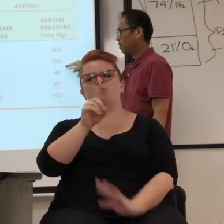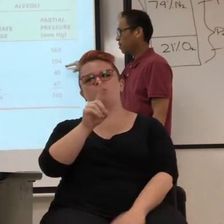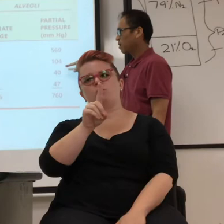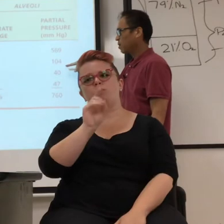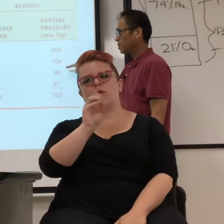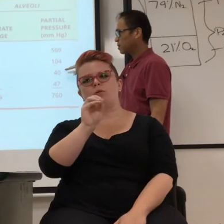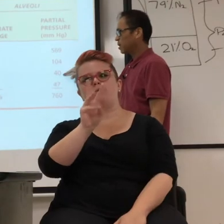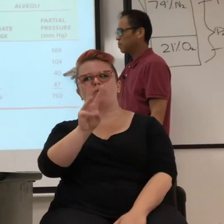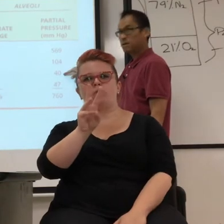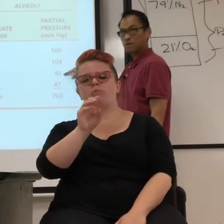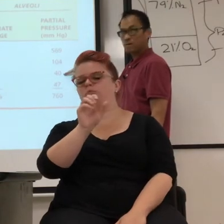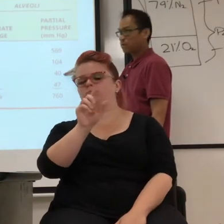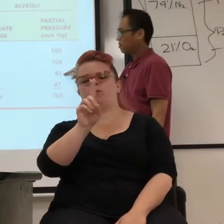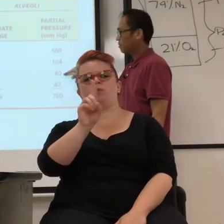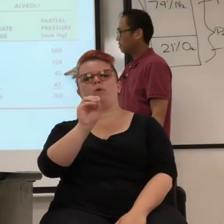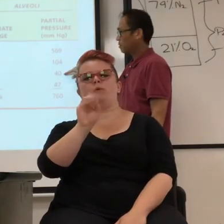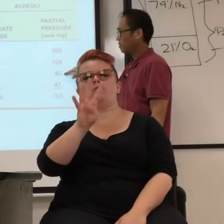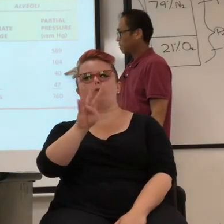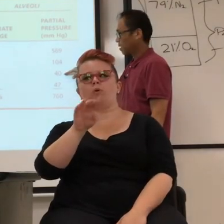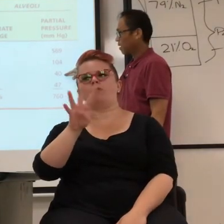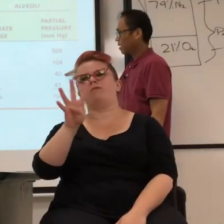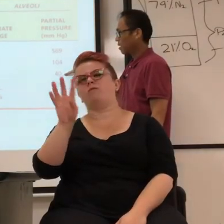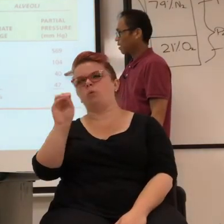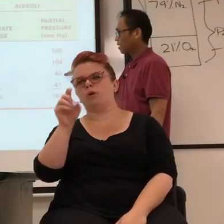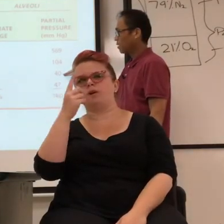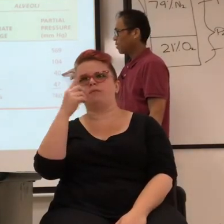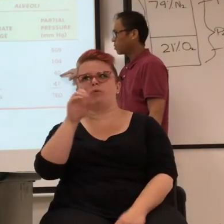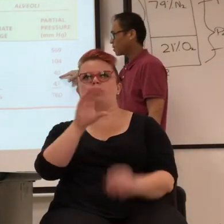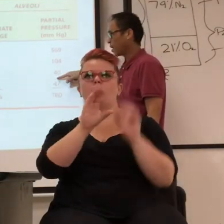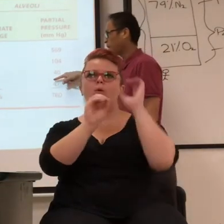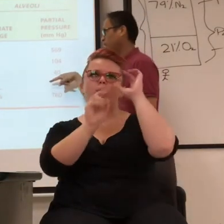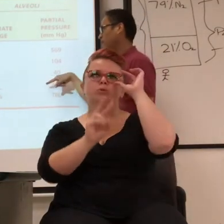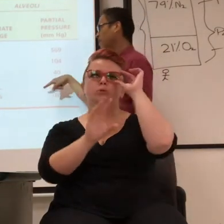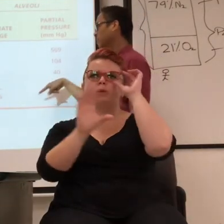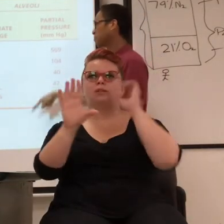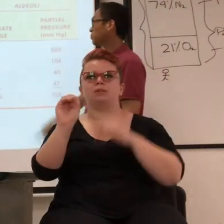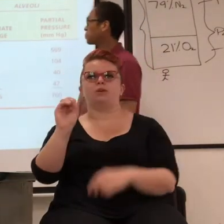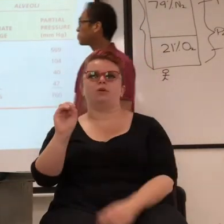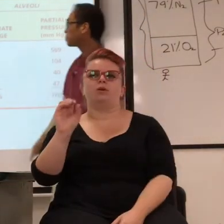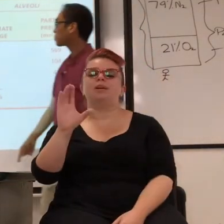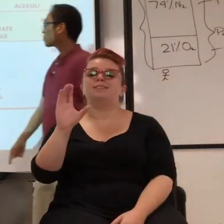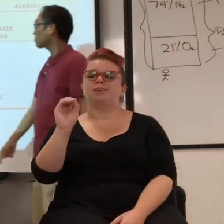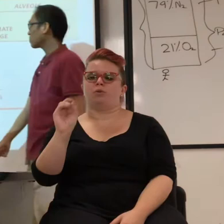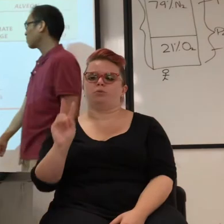O2, CO2. Okay? Notice that